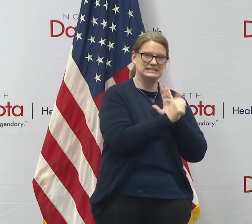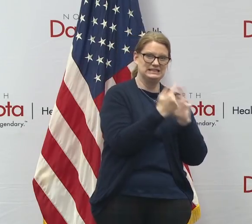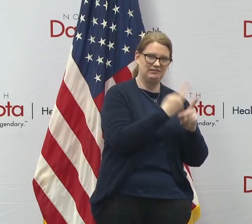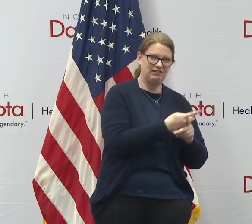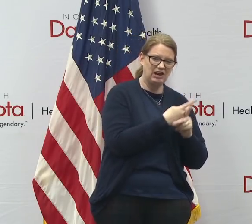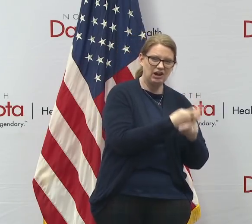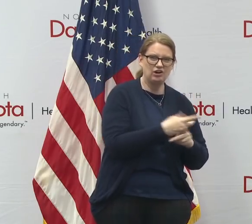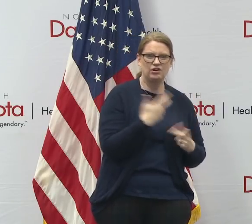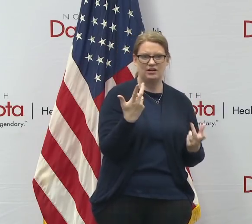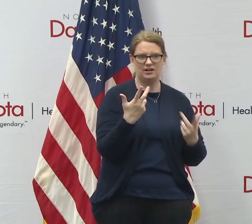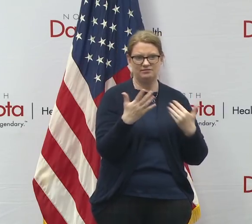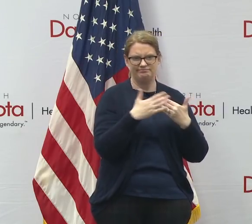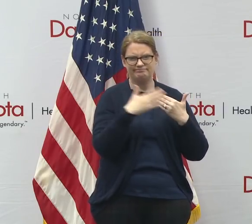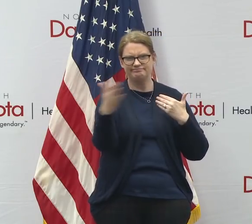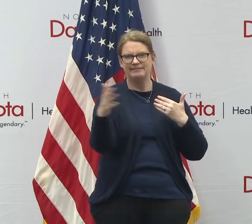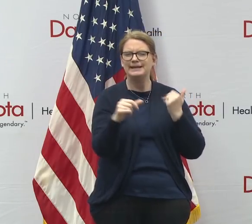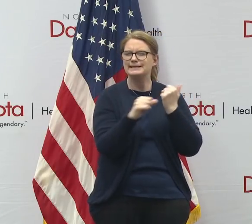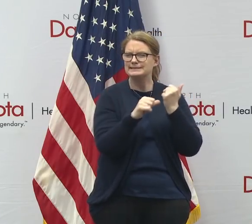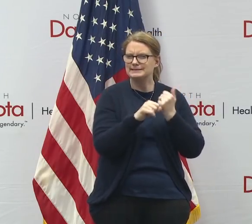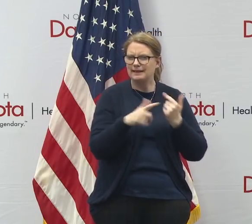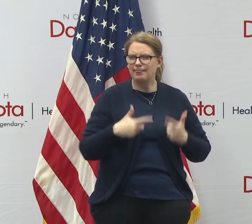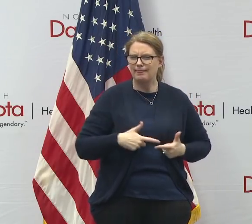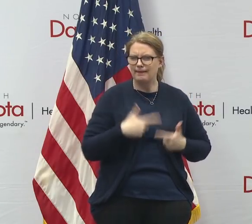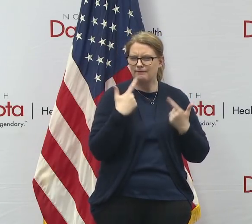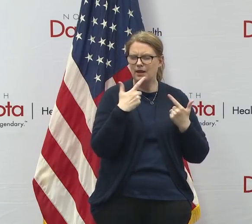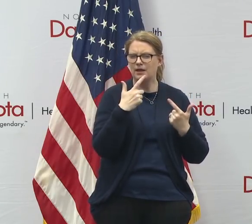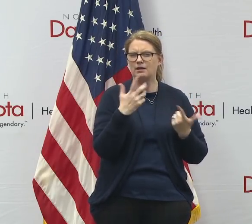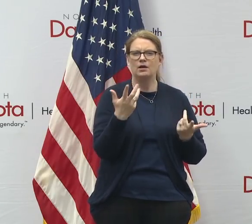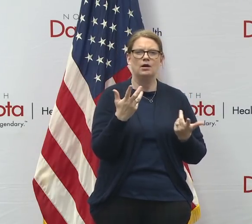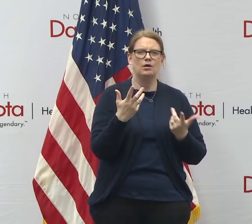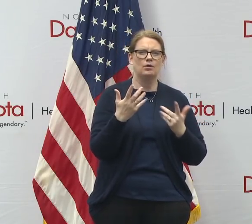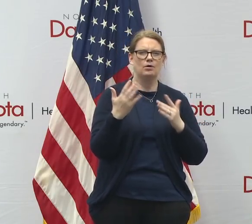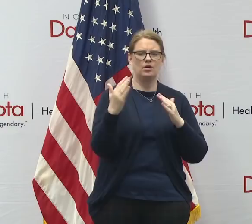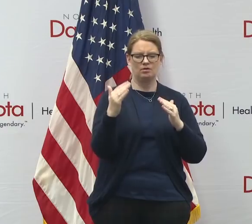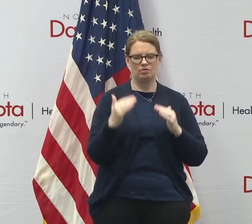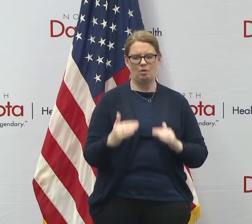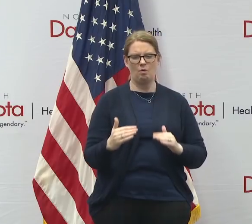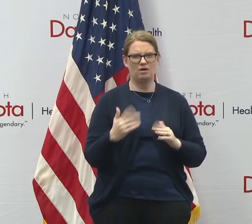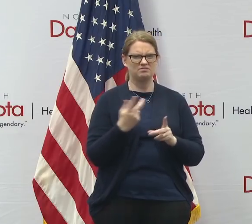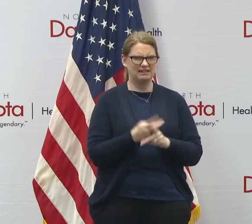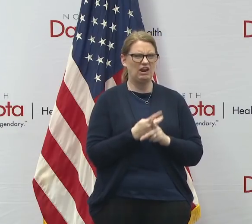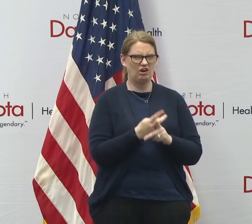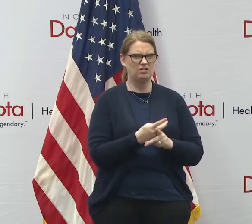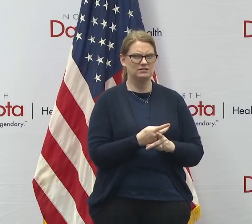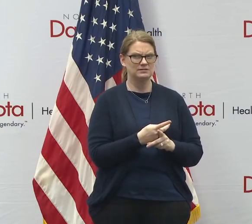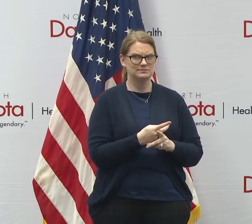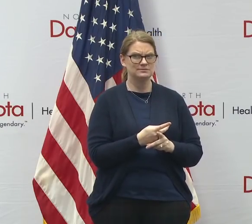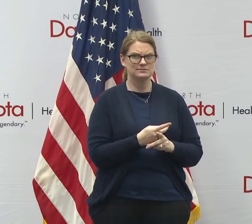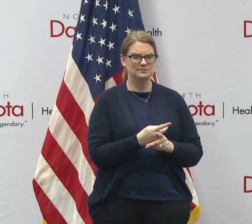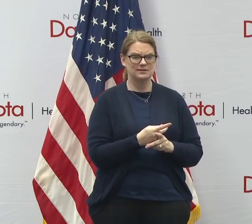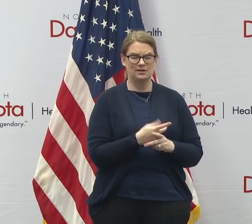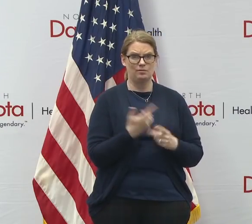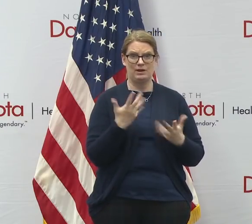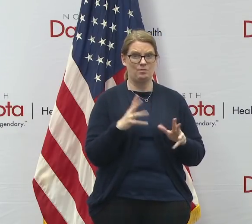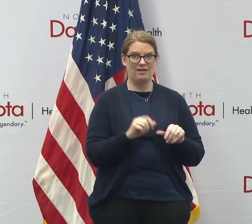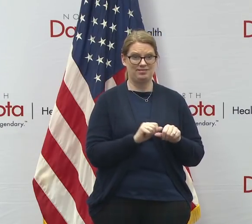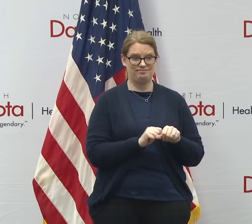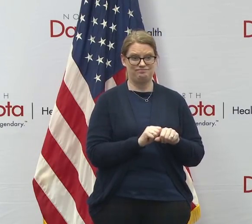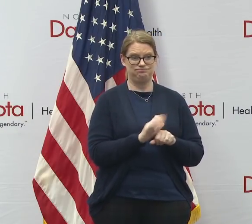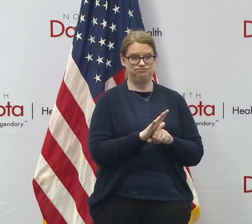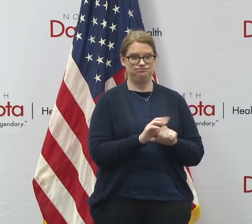and then the rest either assisted living or lower stage of care, is to make sure that the virus doesn't get in. And so